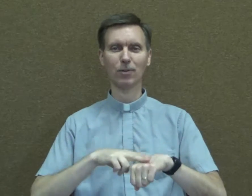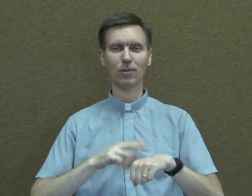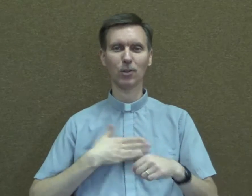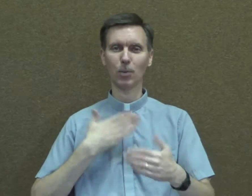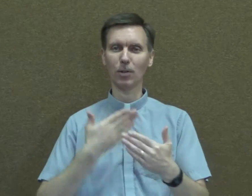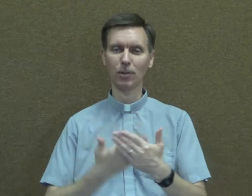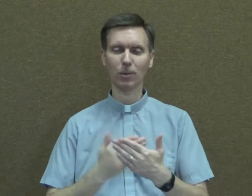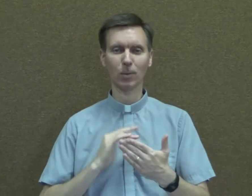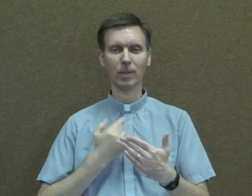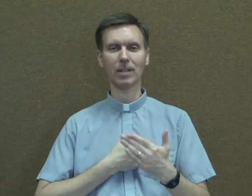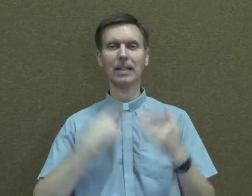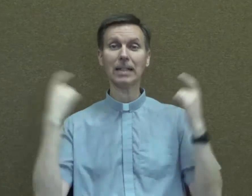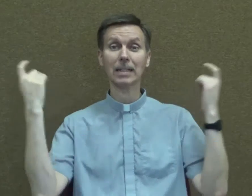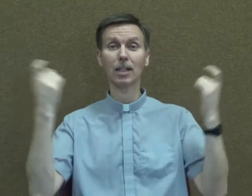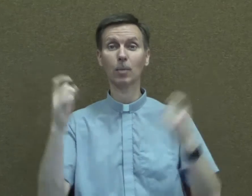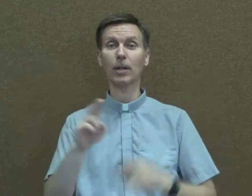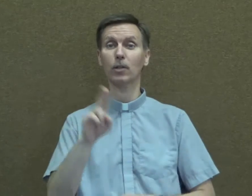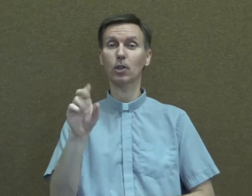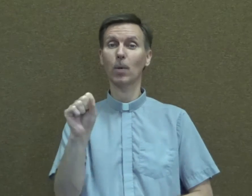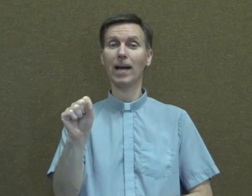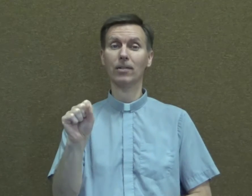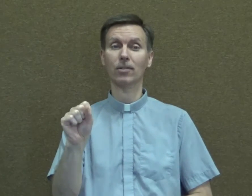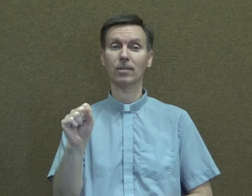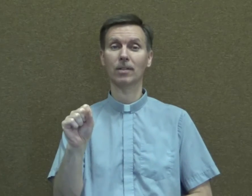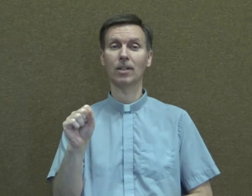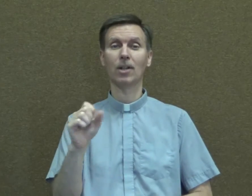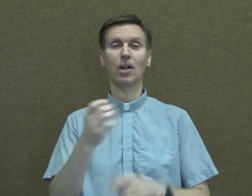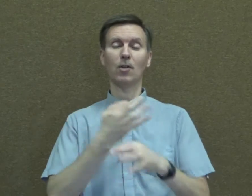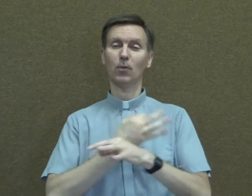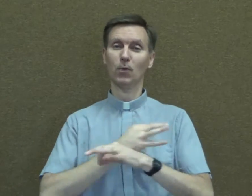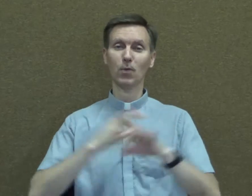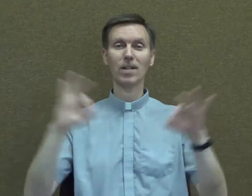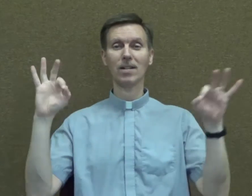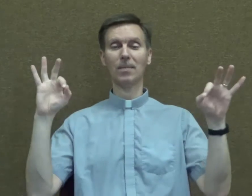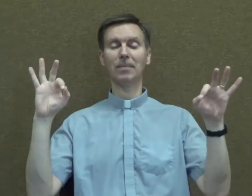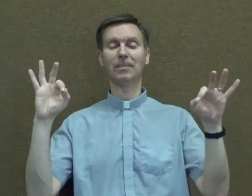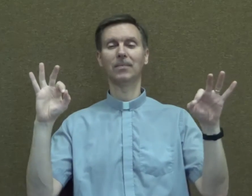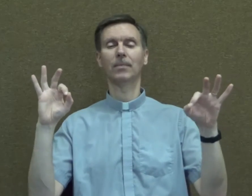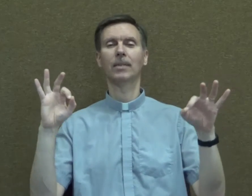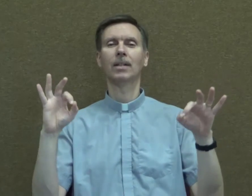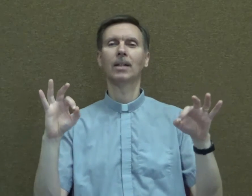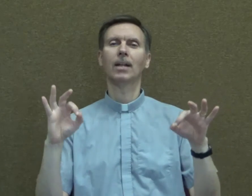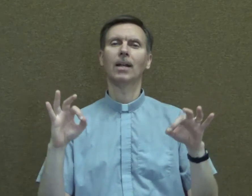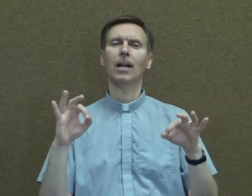nation's birth. We celebrate the U.S. freedom.